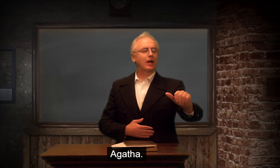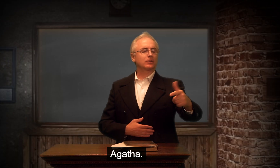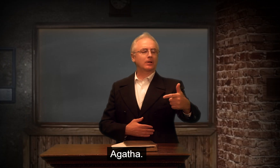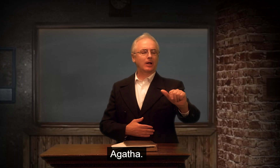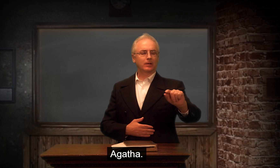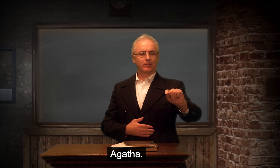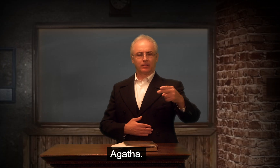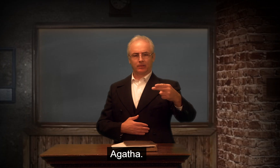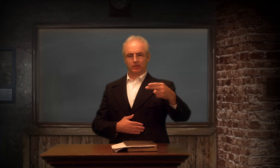Agatha.